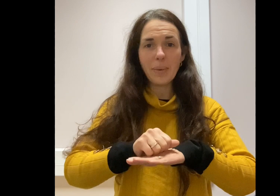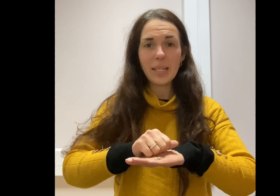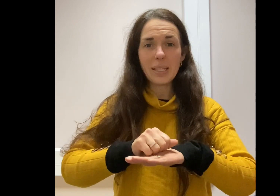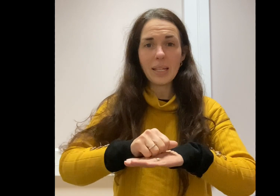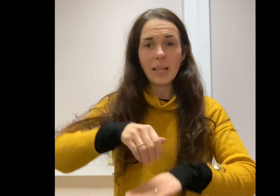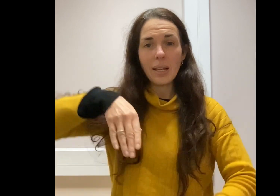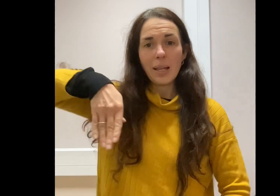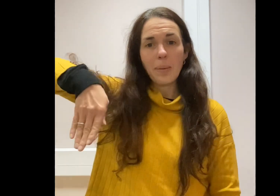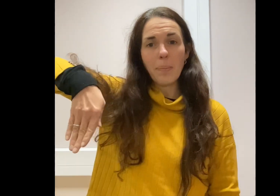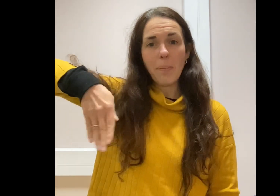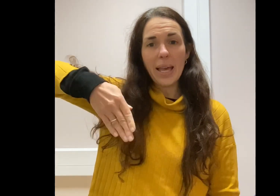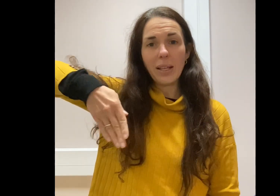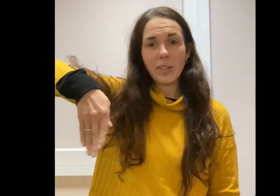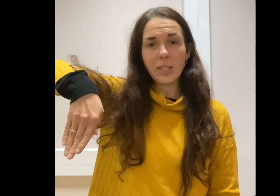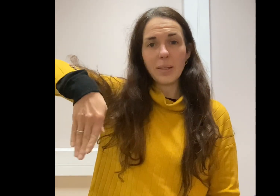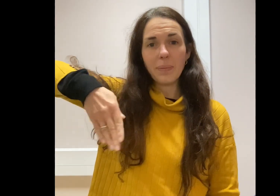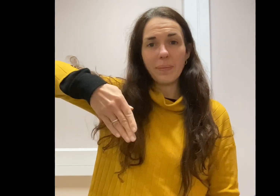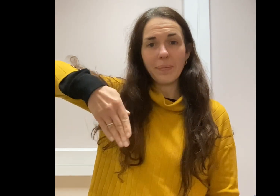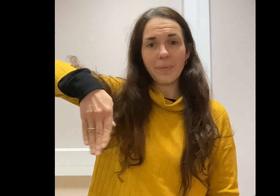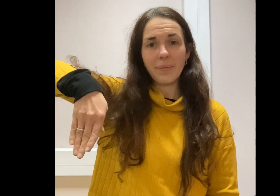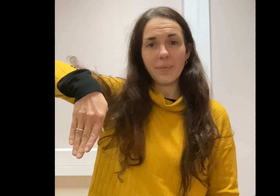Christmas bells.